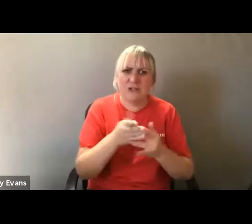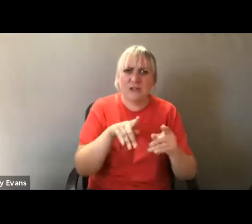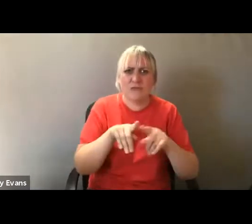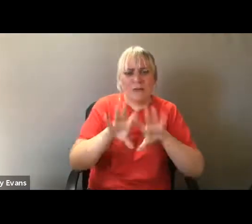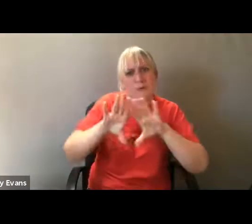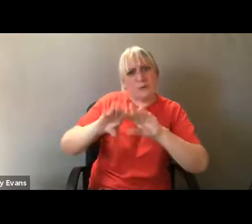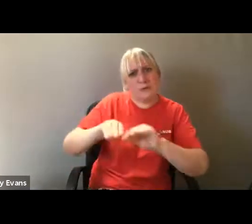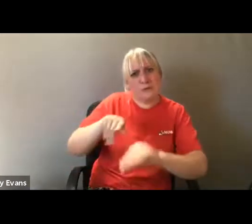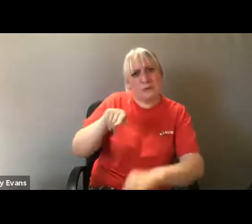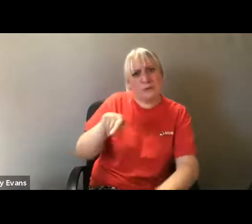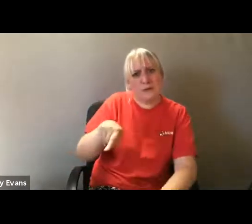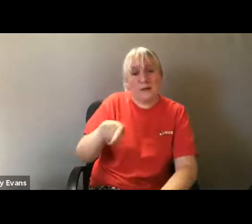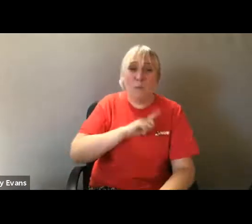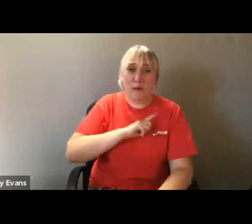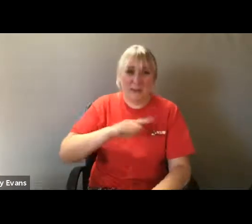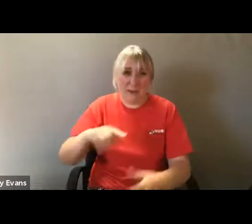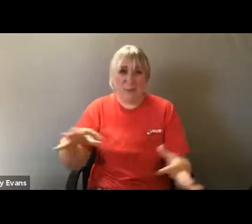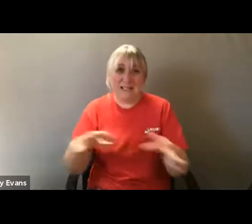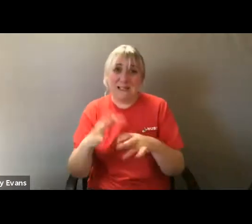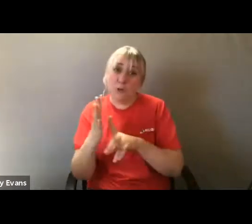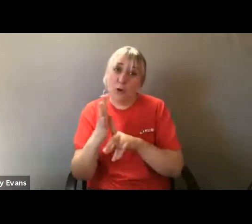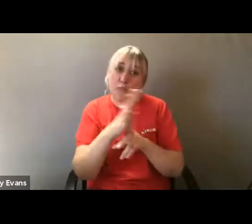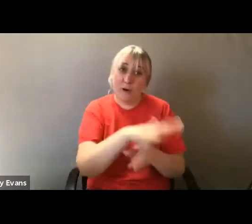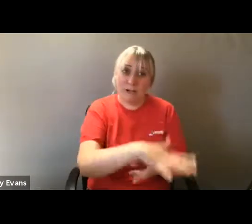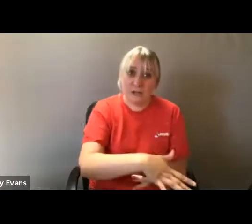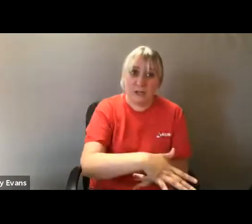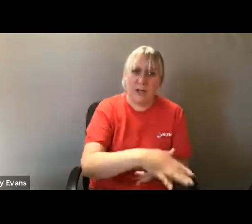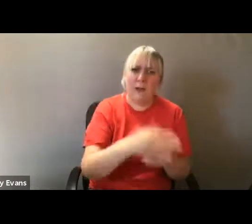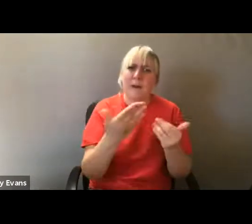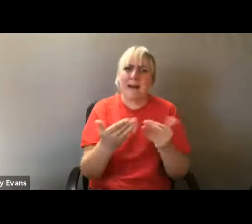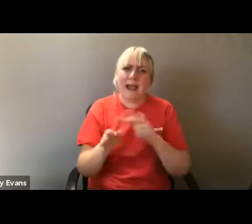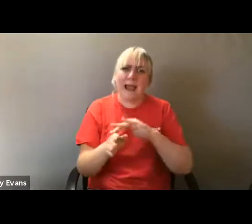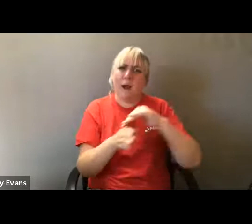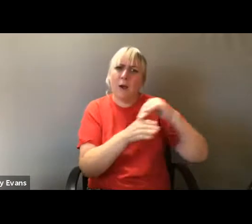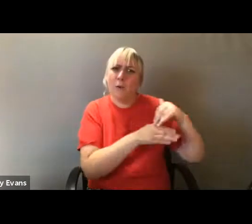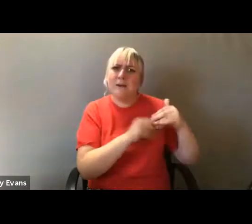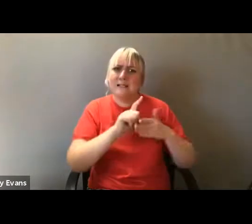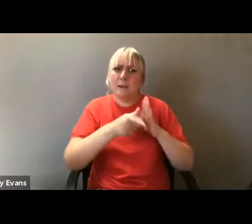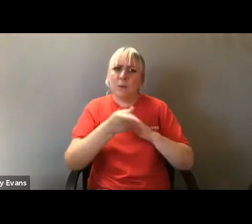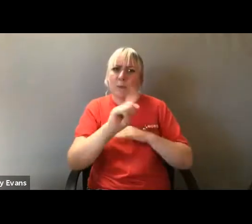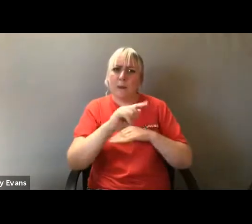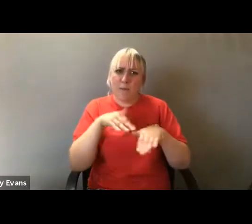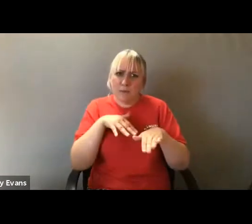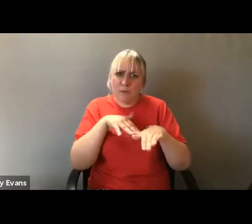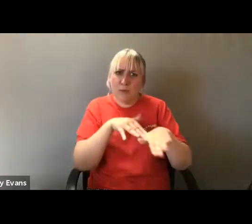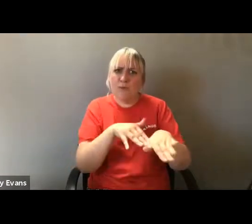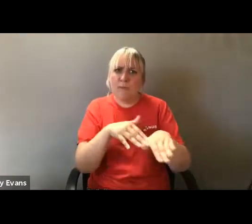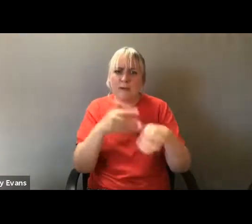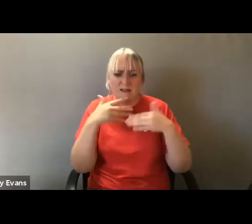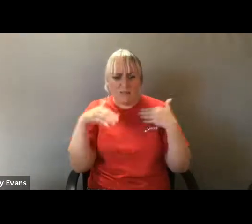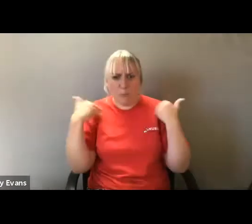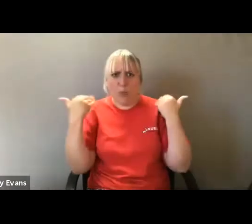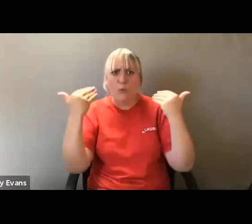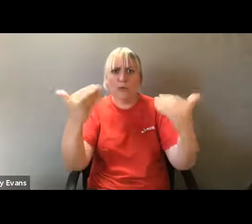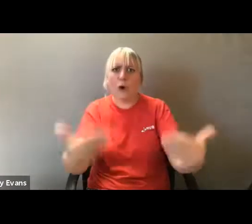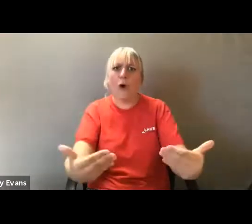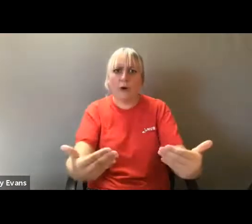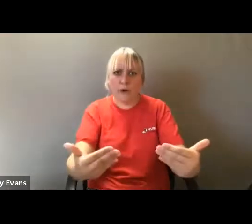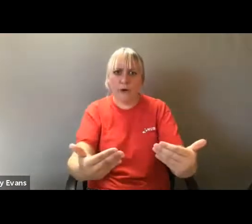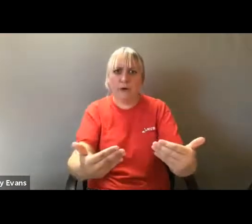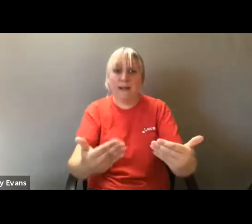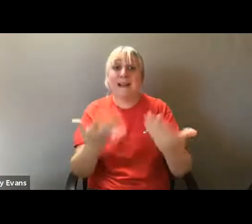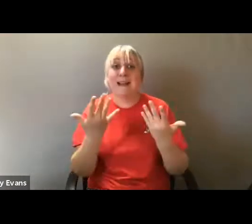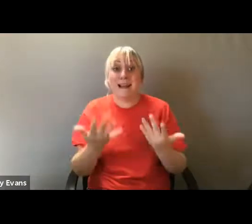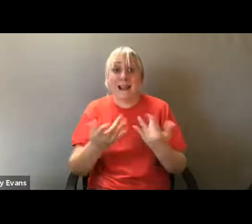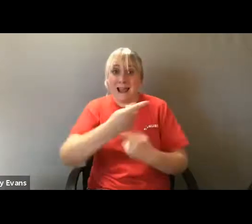of people's immediate oppression. But since then, the disabled people's movement has been able to move on to identify